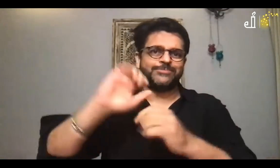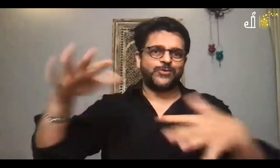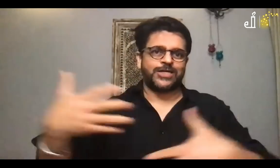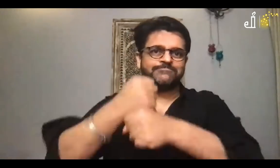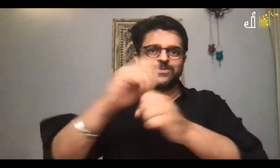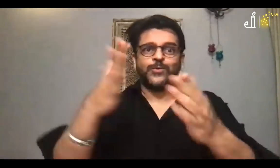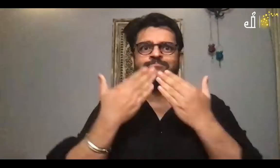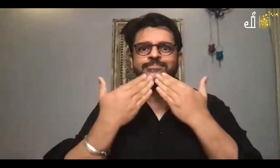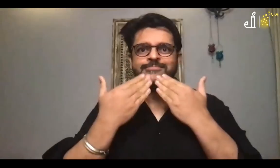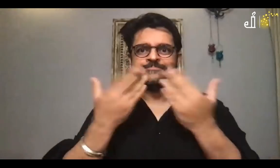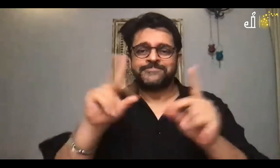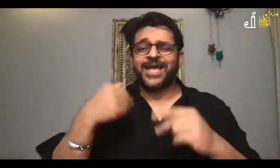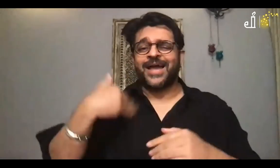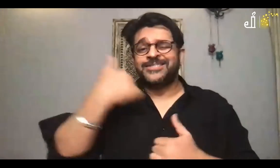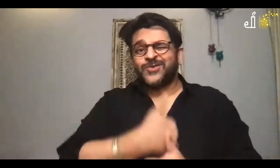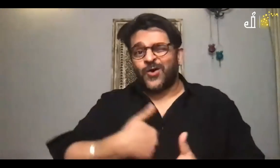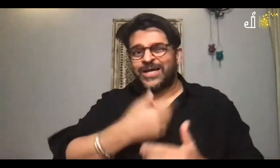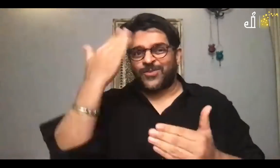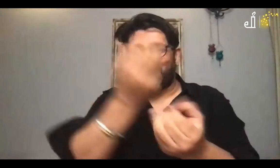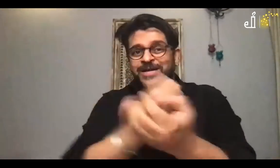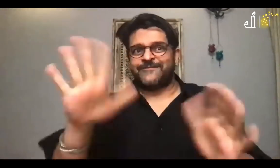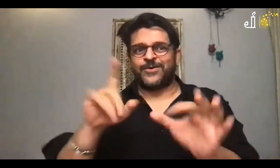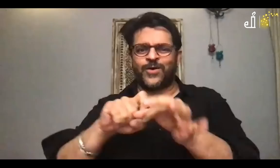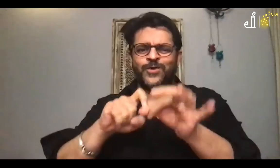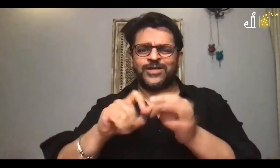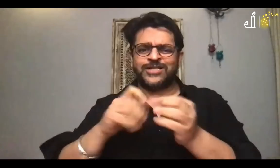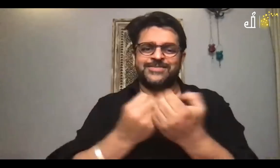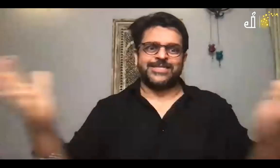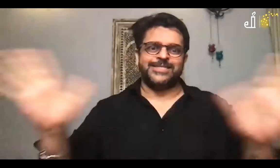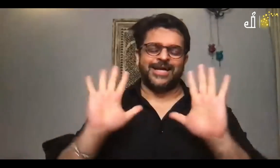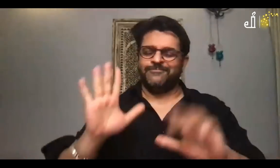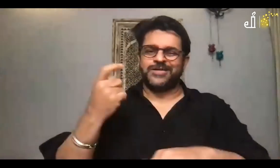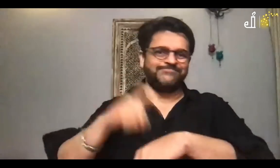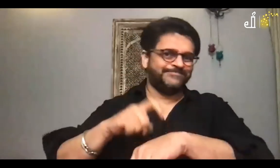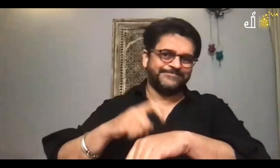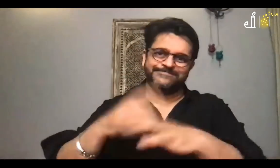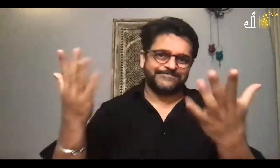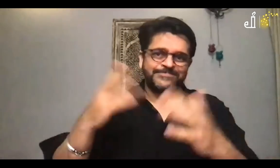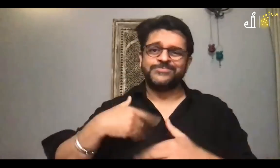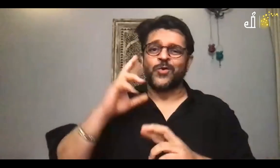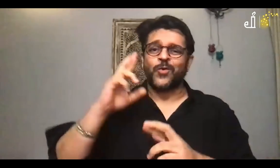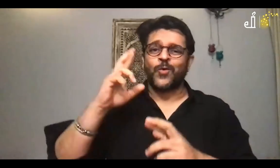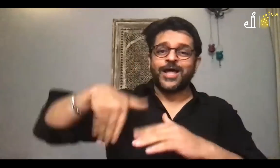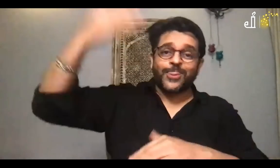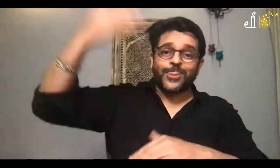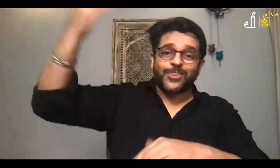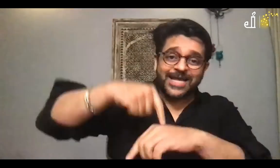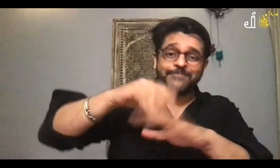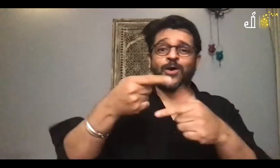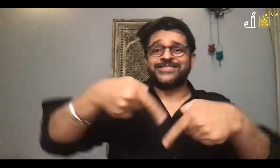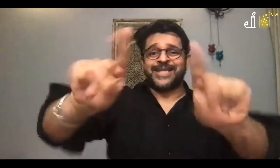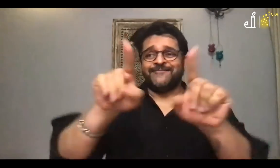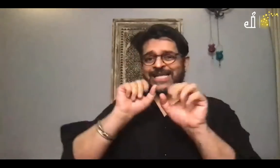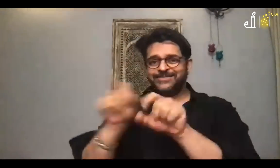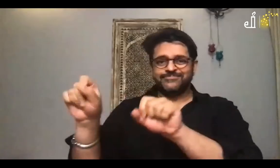out. So it's time to just wrap up. So thank you, everyone. And sorry, I know a lot of you have questions, but we don't have time today.